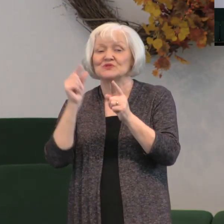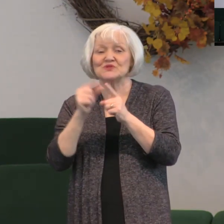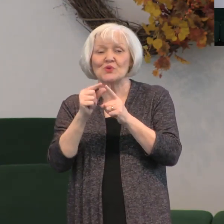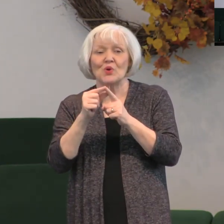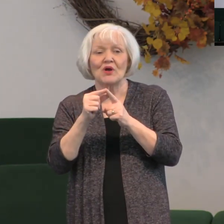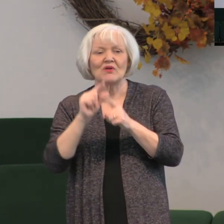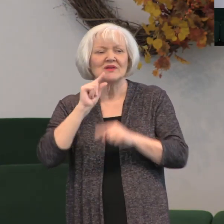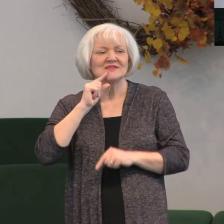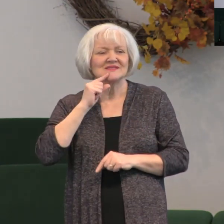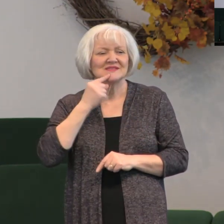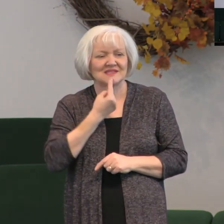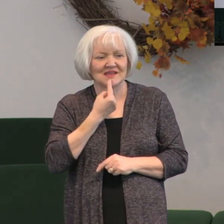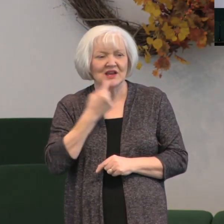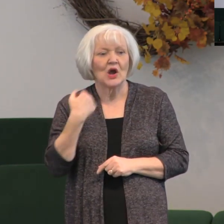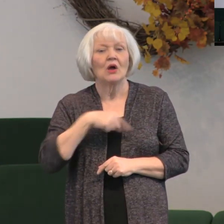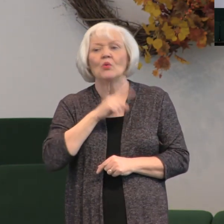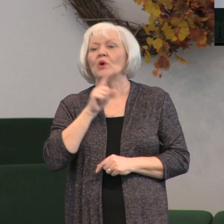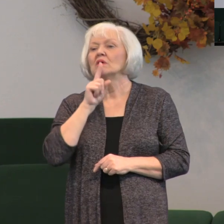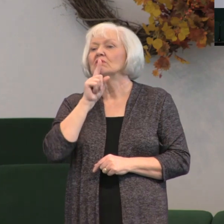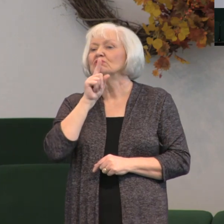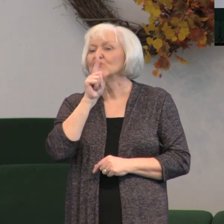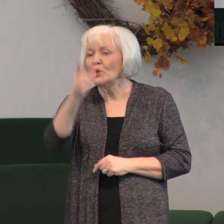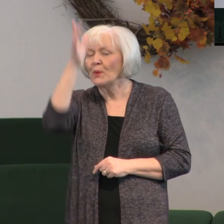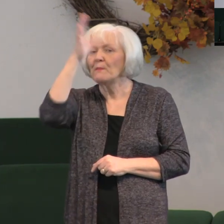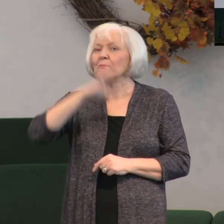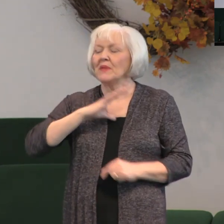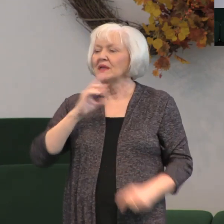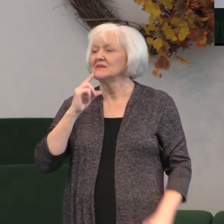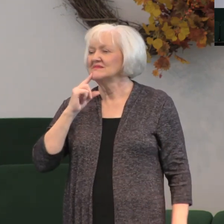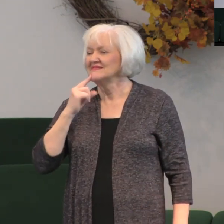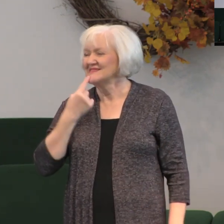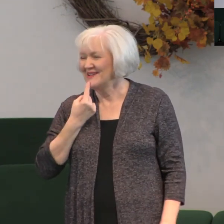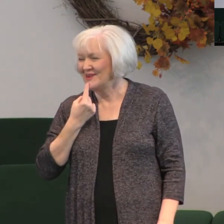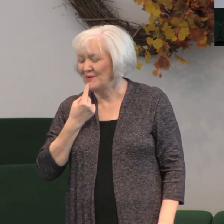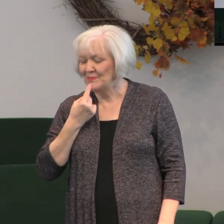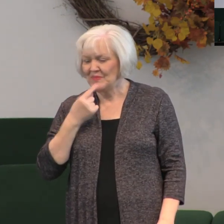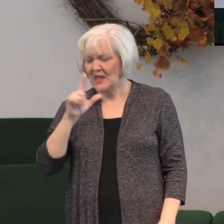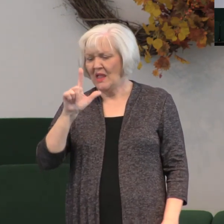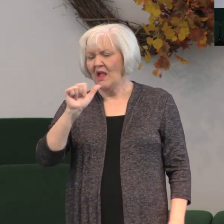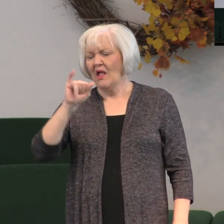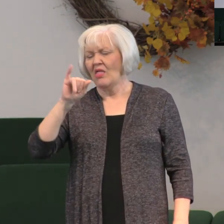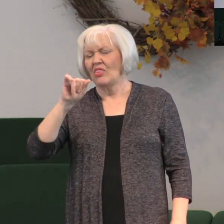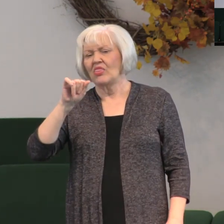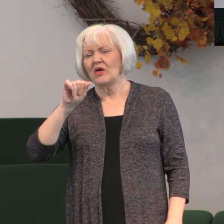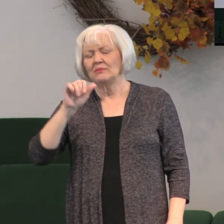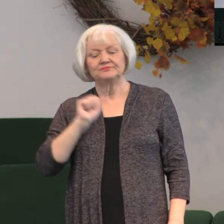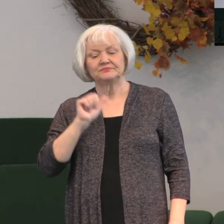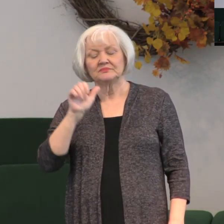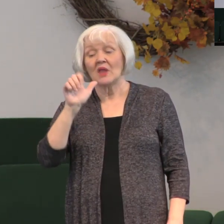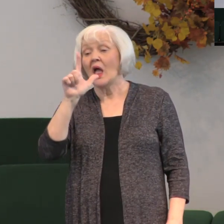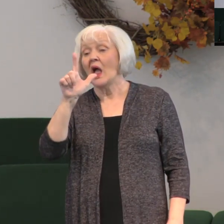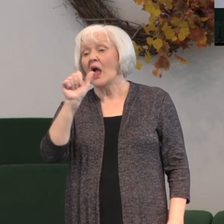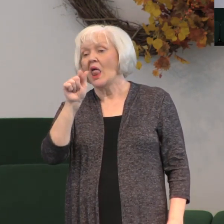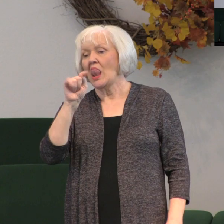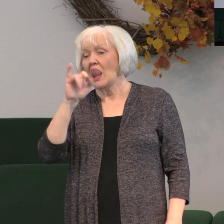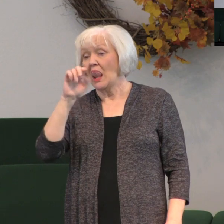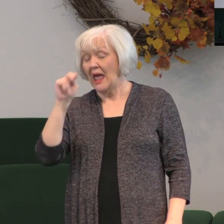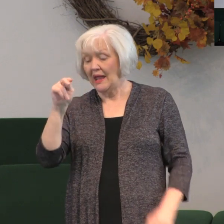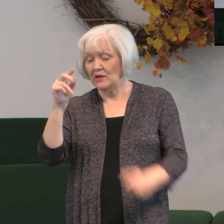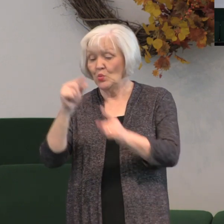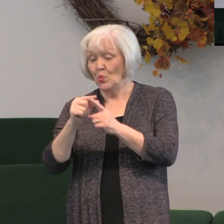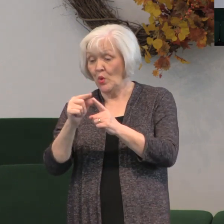we are men of sincerity the Latin sincere comes from a Latin